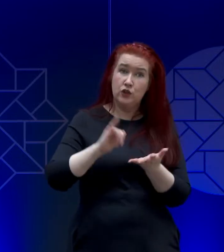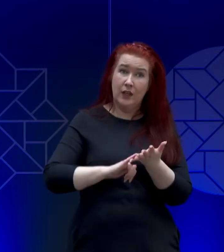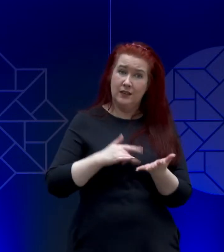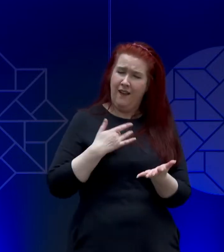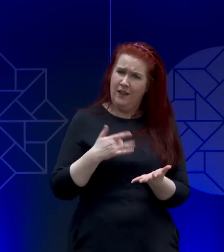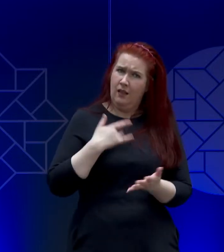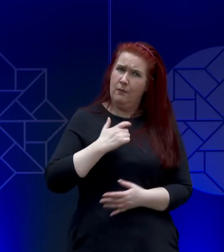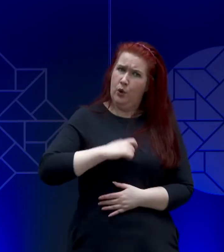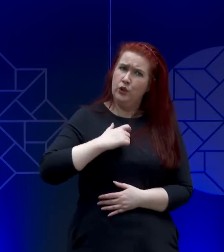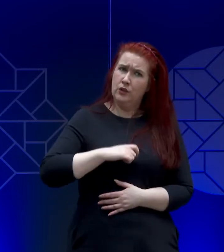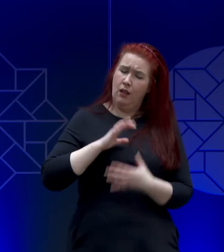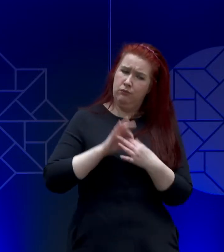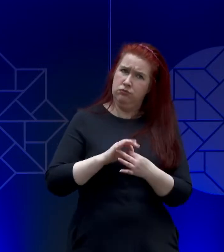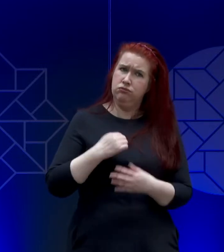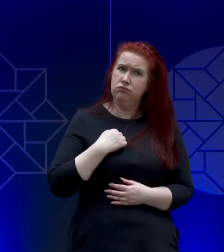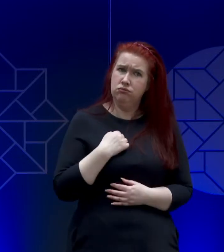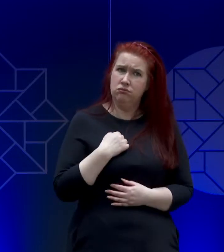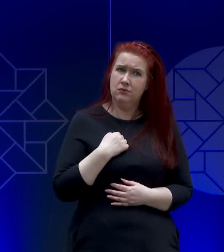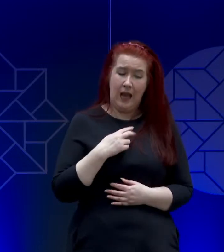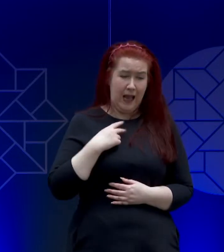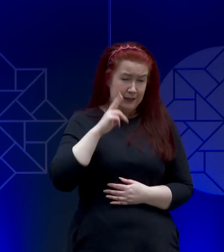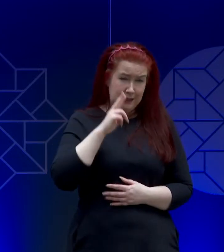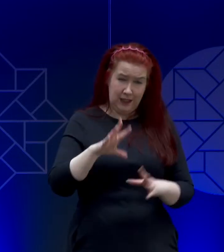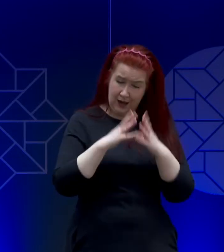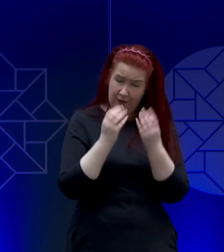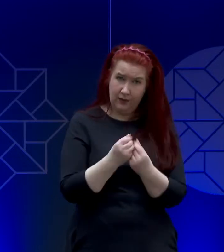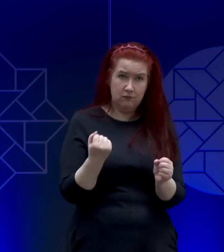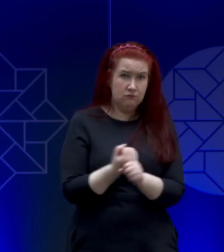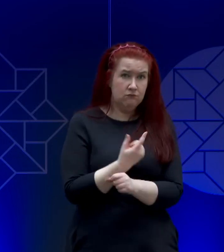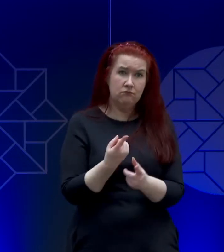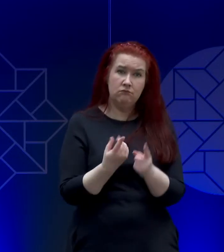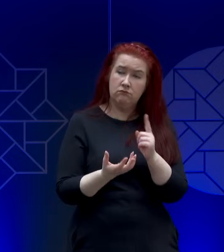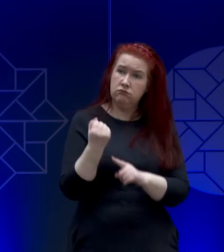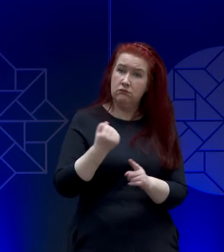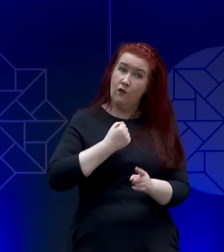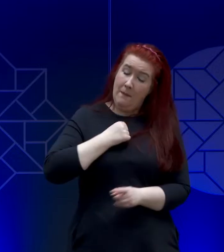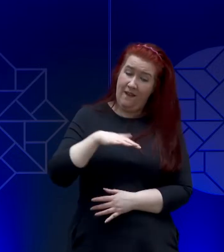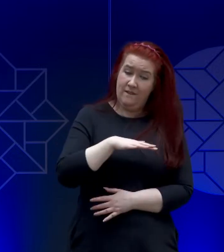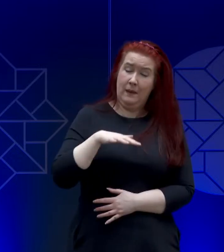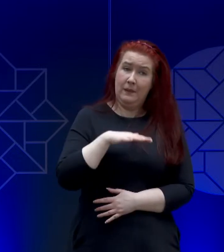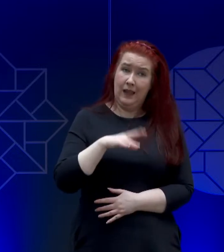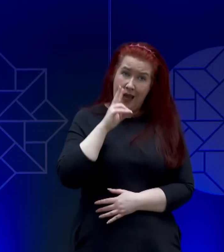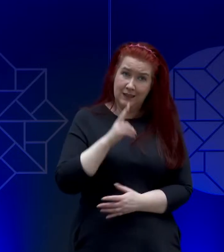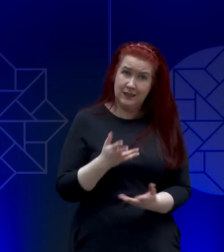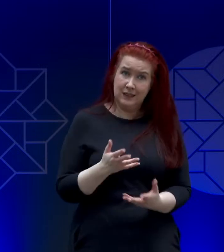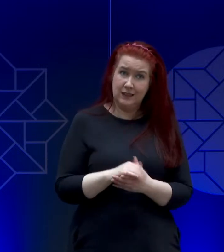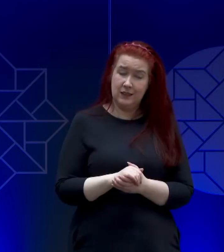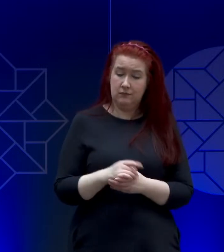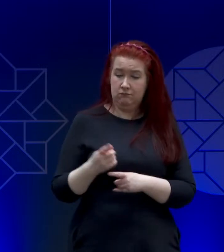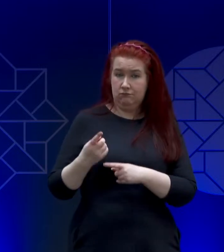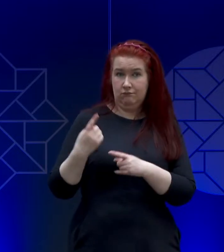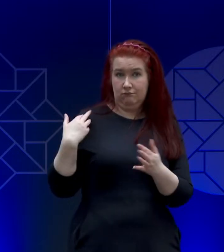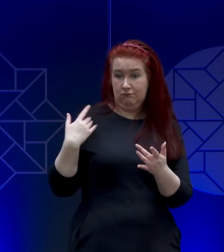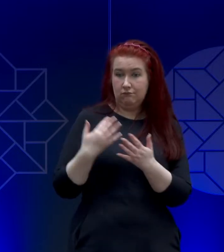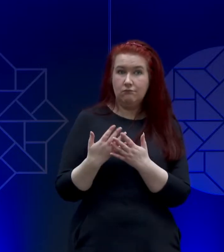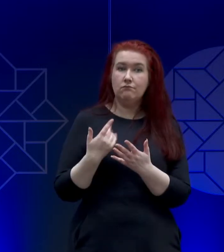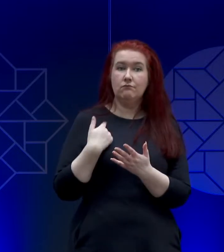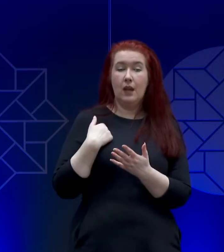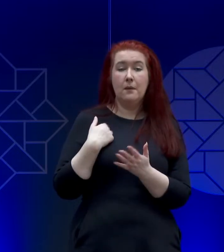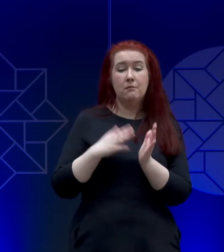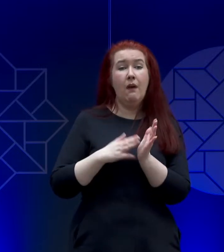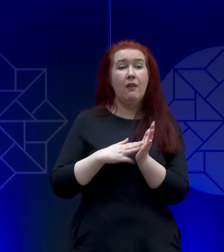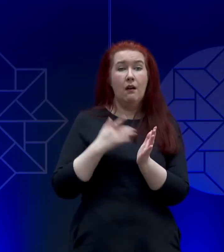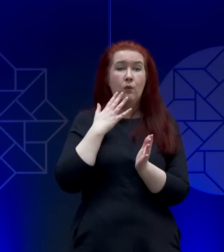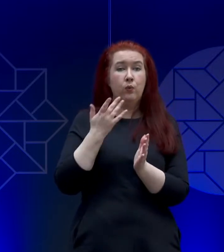me. I see firsthand all that it does and has done for my own family. In the last years of my beloved